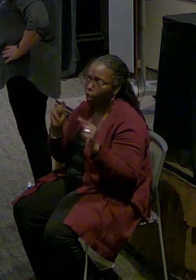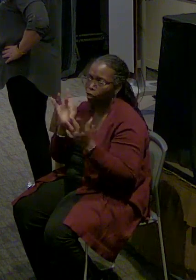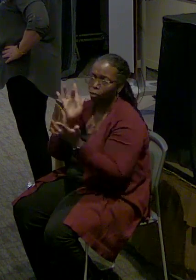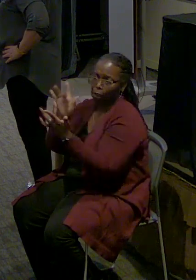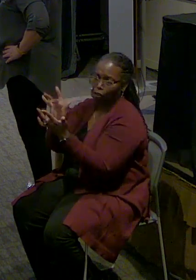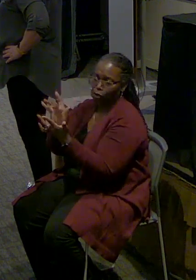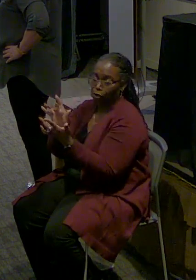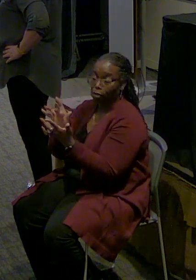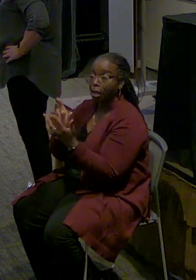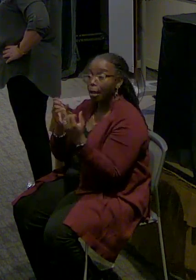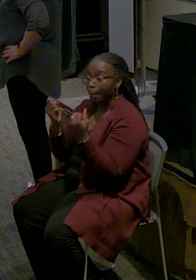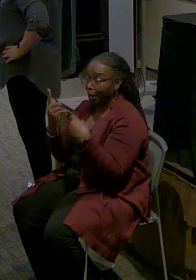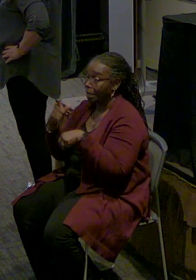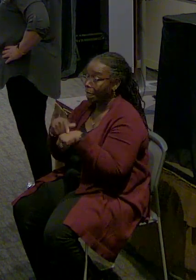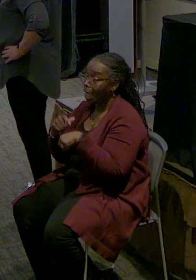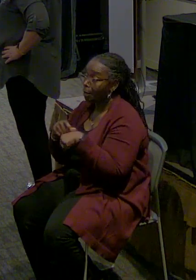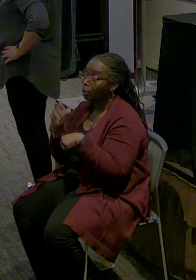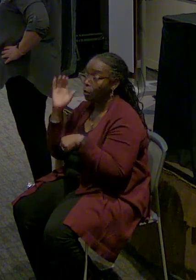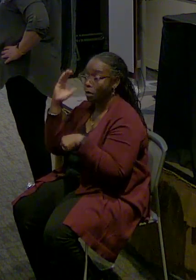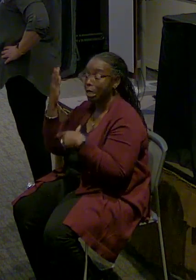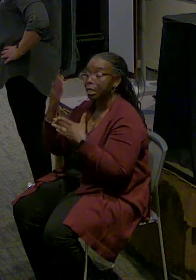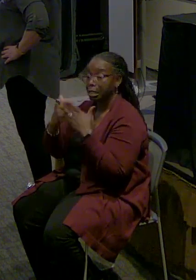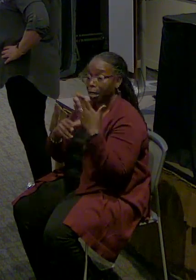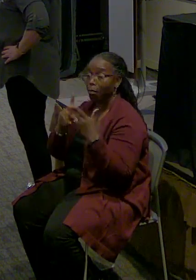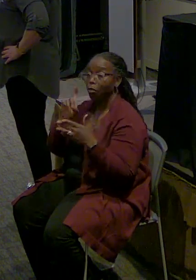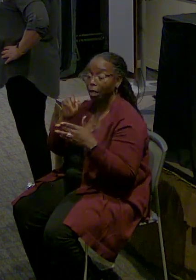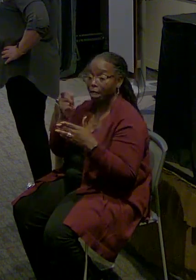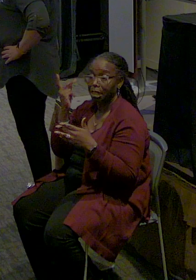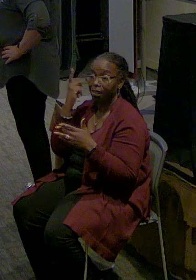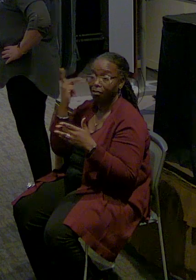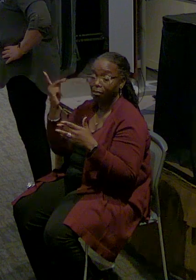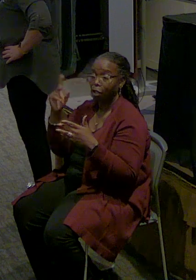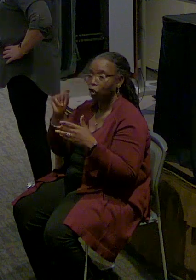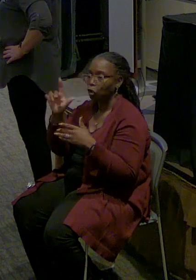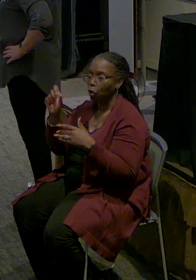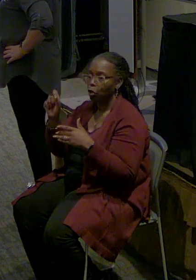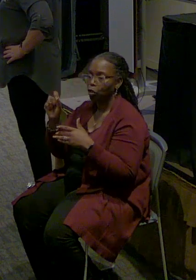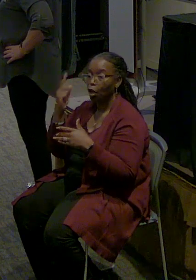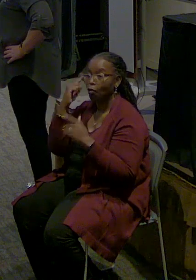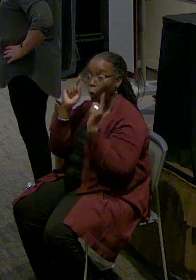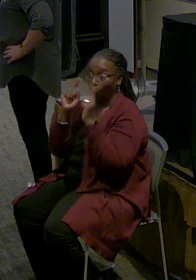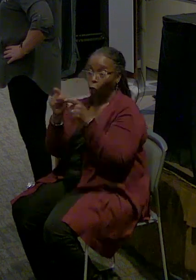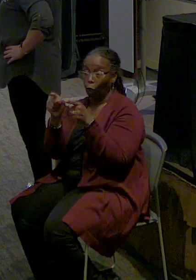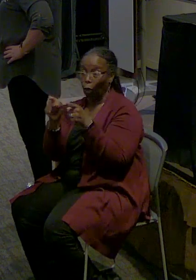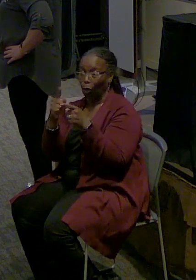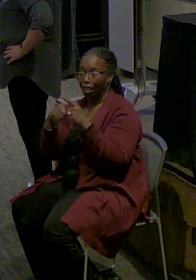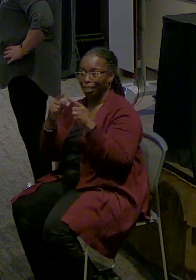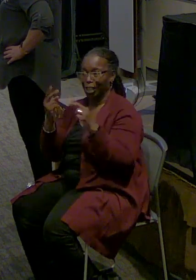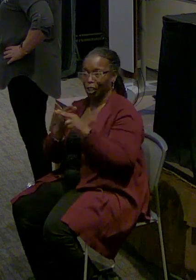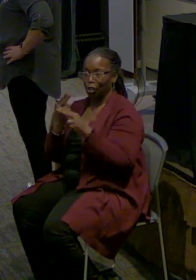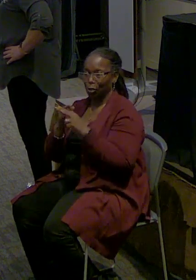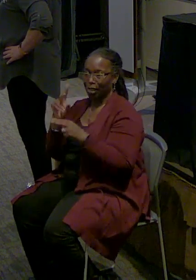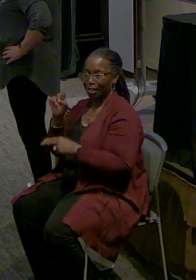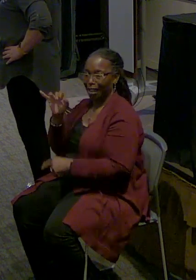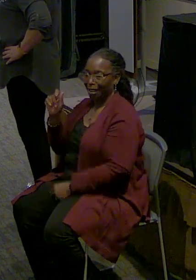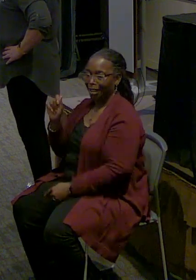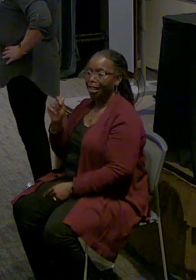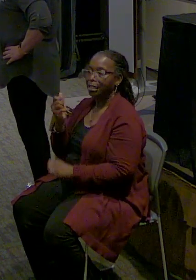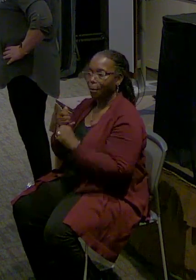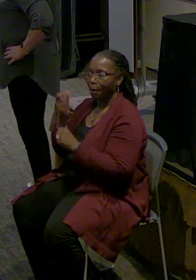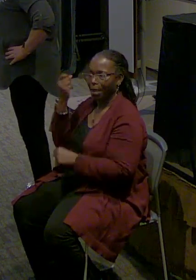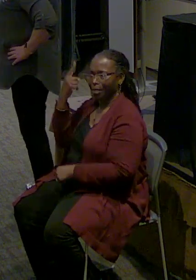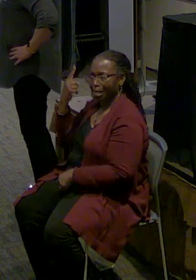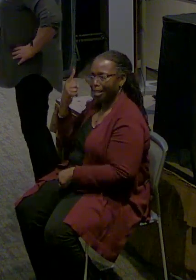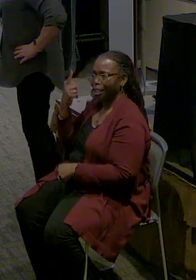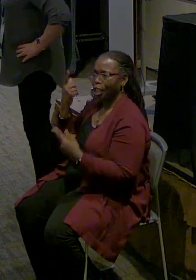reach. In many cases, we find that some of those data visualization tools are for you as a consumer of the data to make sense